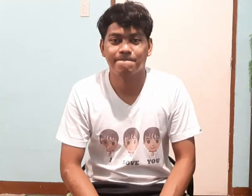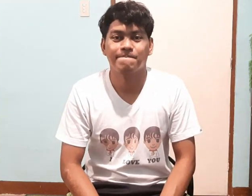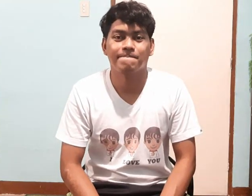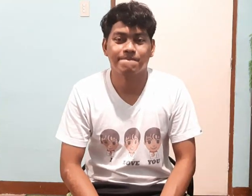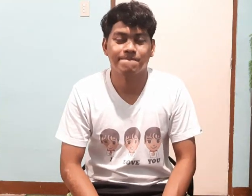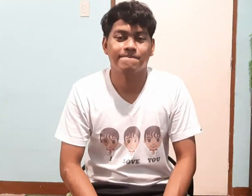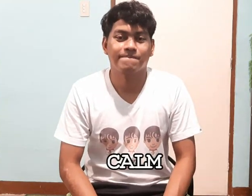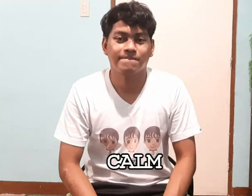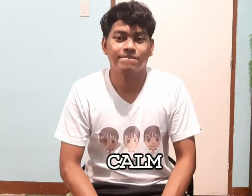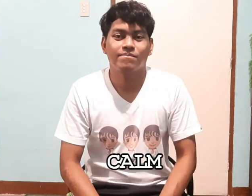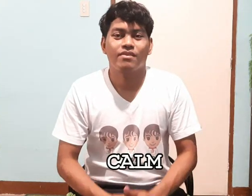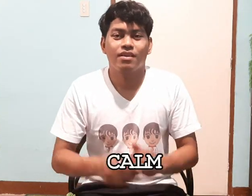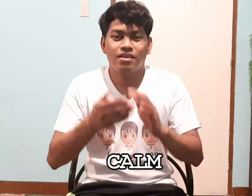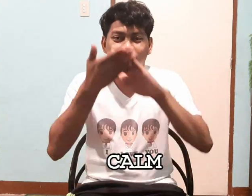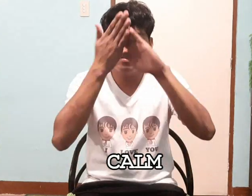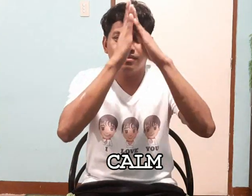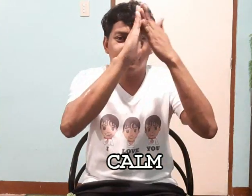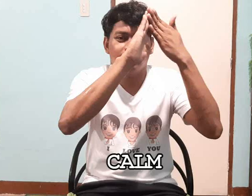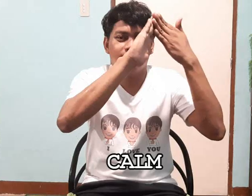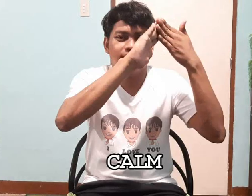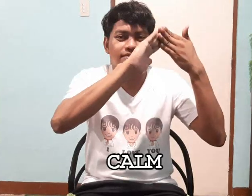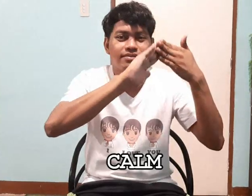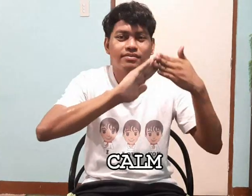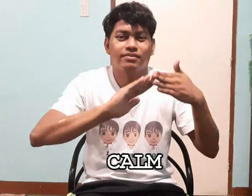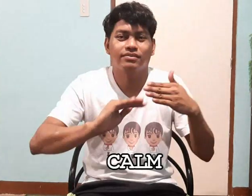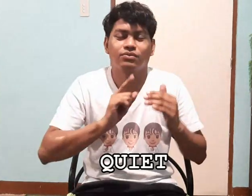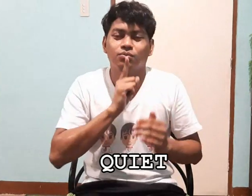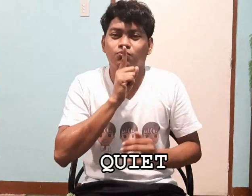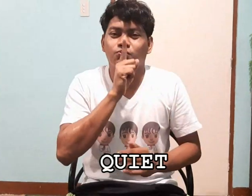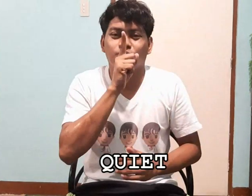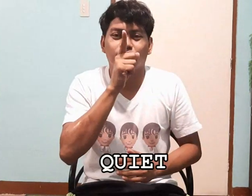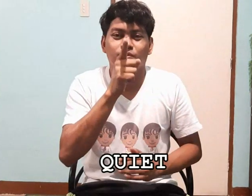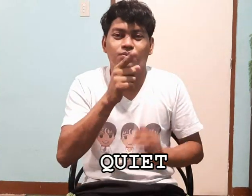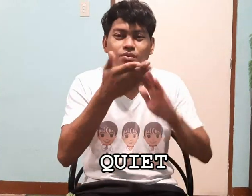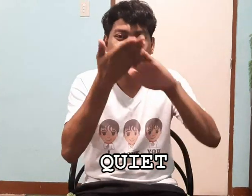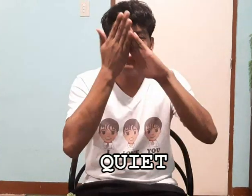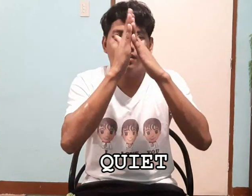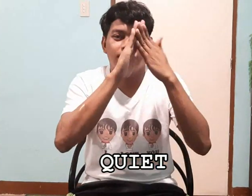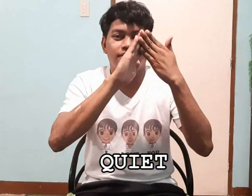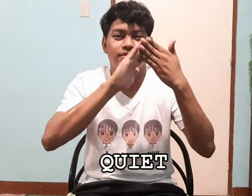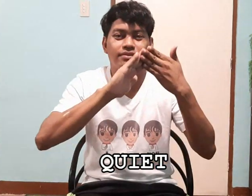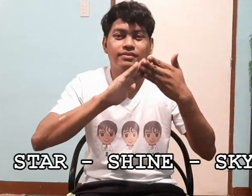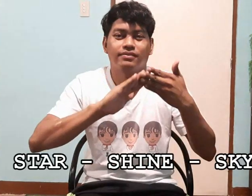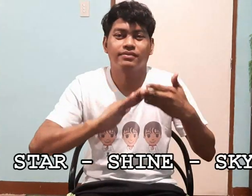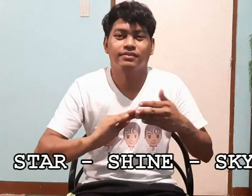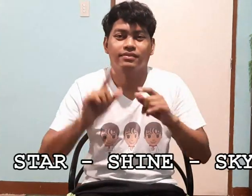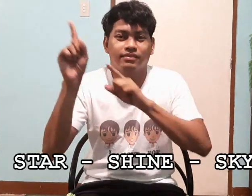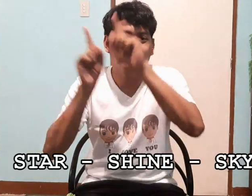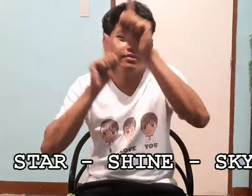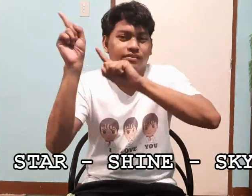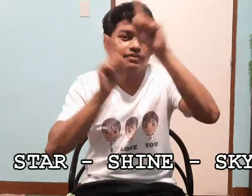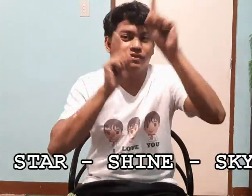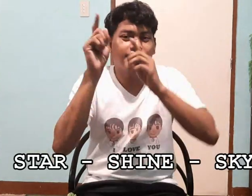All is calm now All is quiet A star shining in the sky